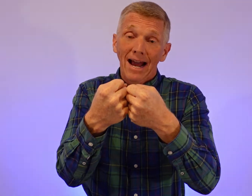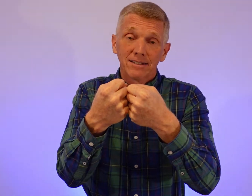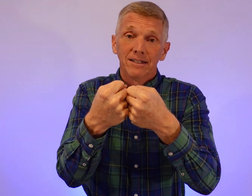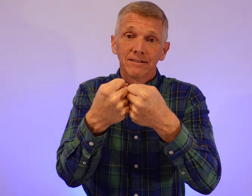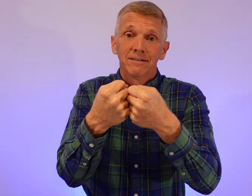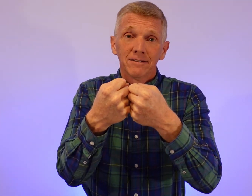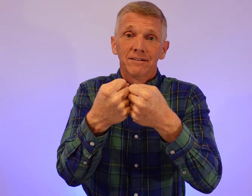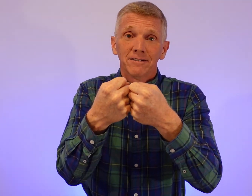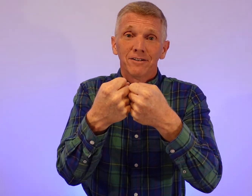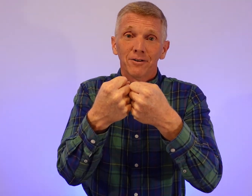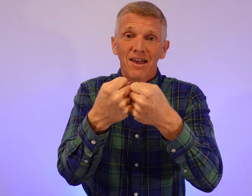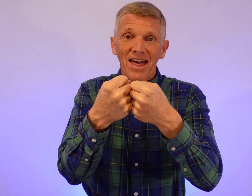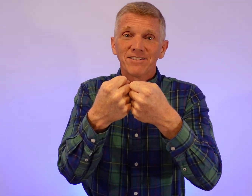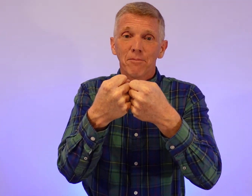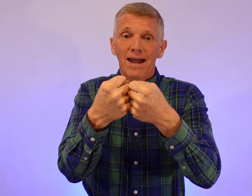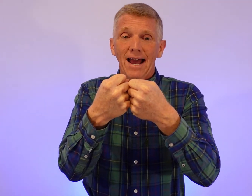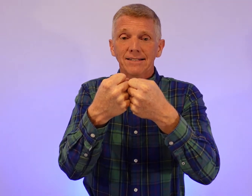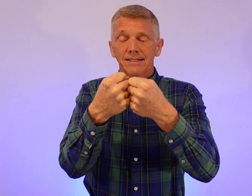accident. Okay, that's a bad accident.